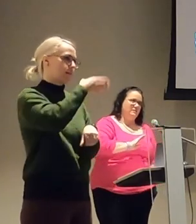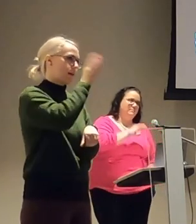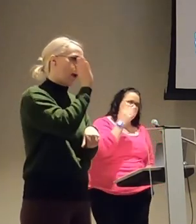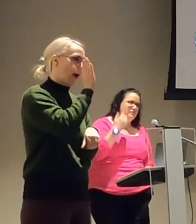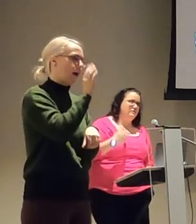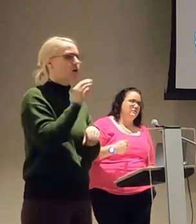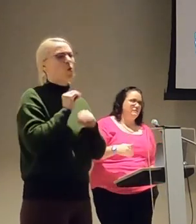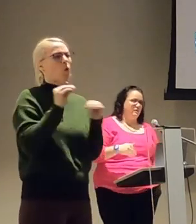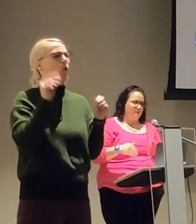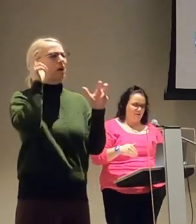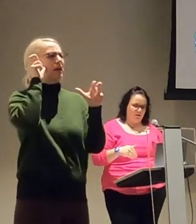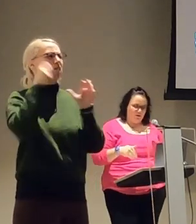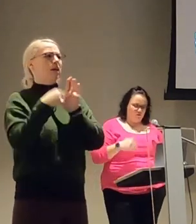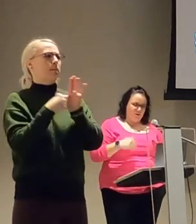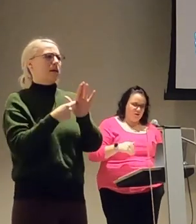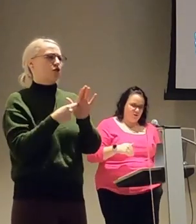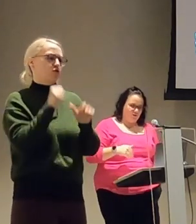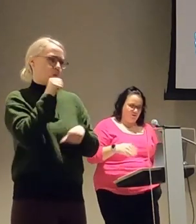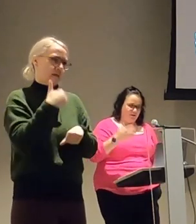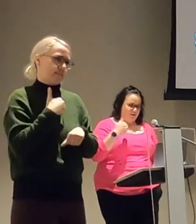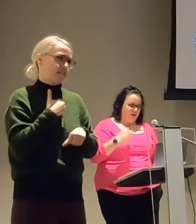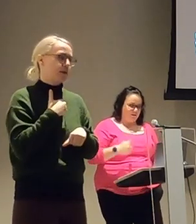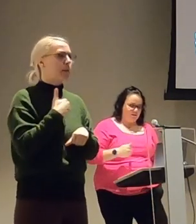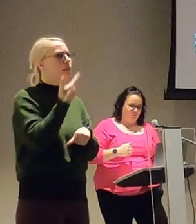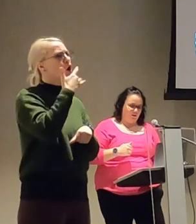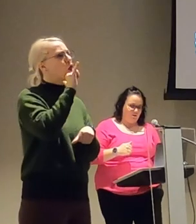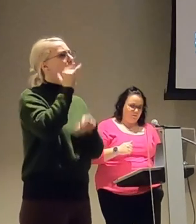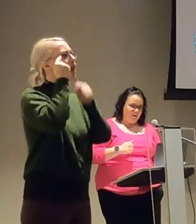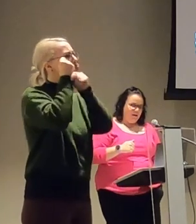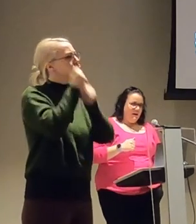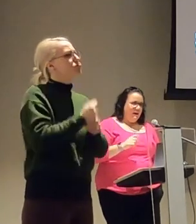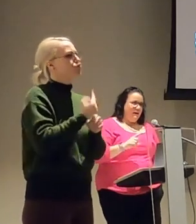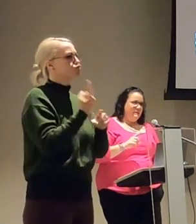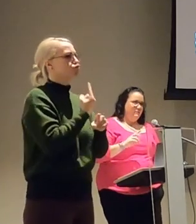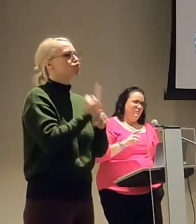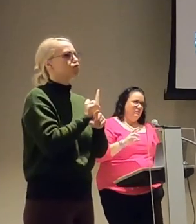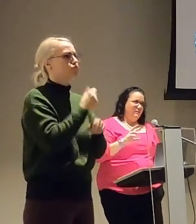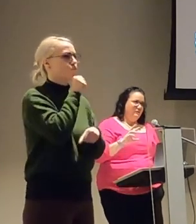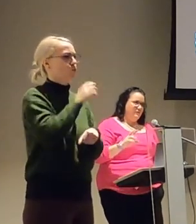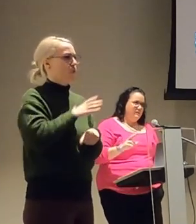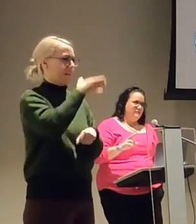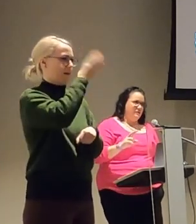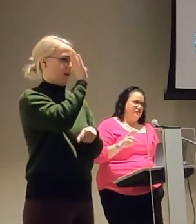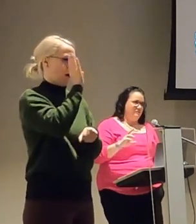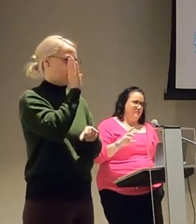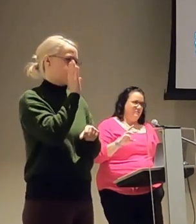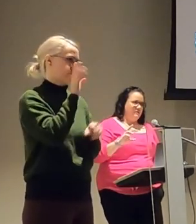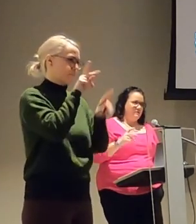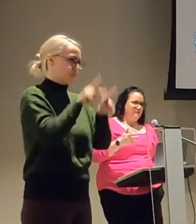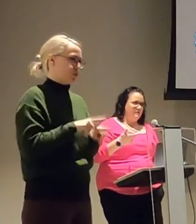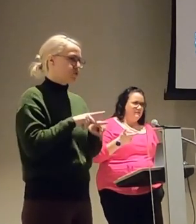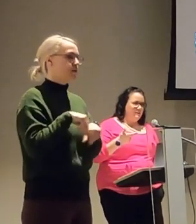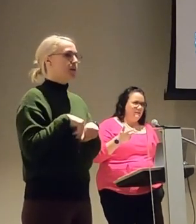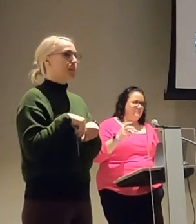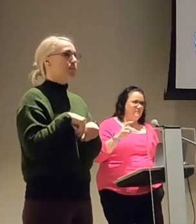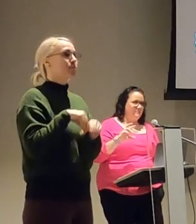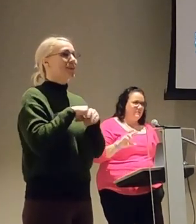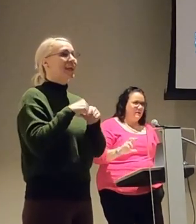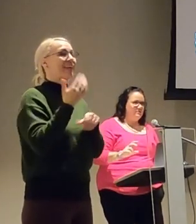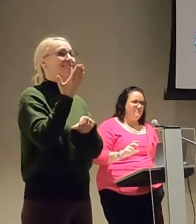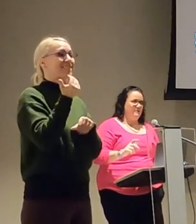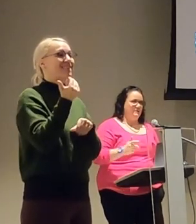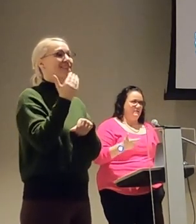of Judith, but she looks very traditional, like a goddess figure. And in the 15th century, we start to see